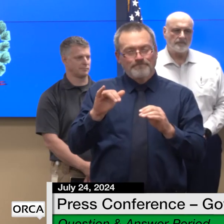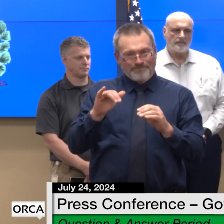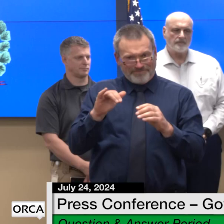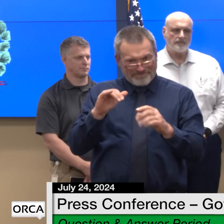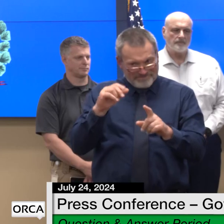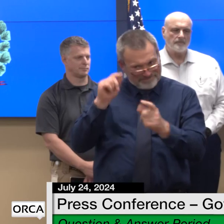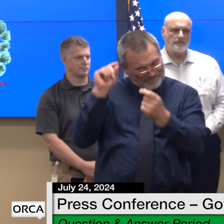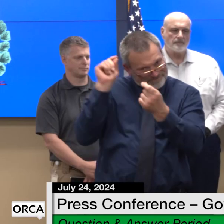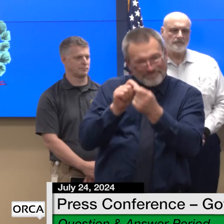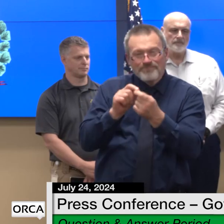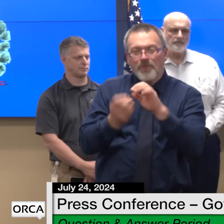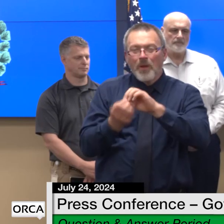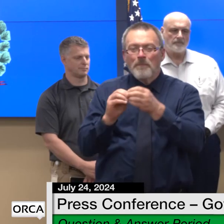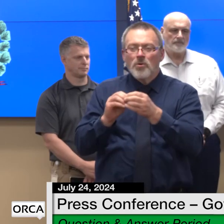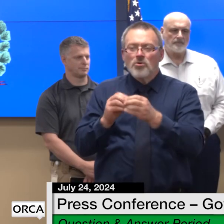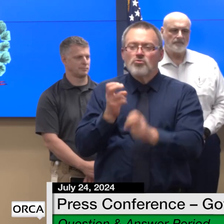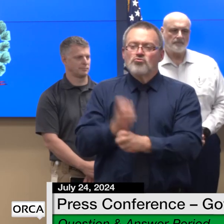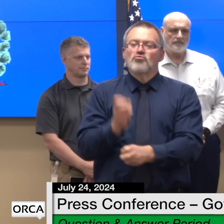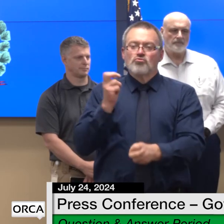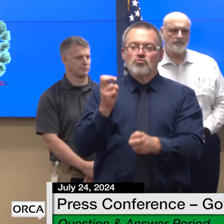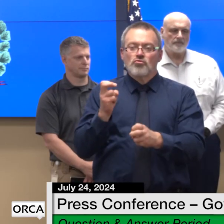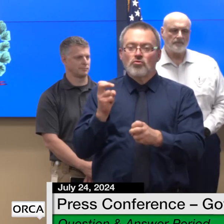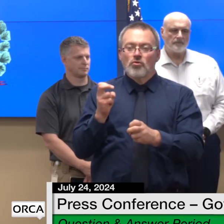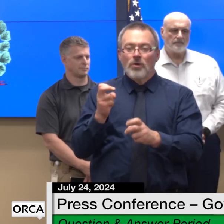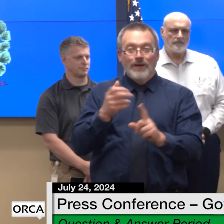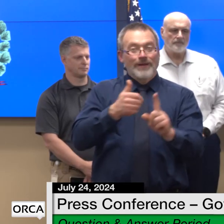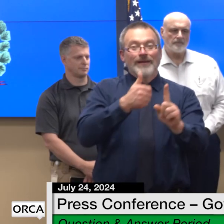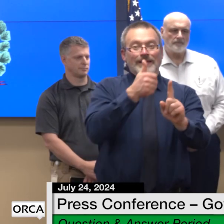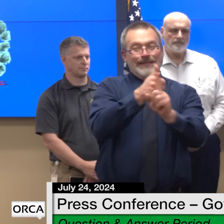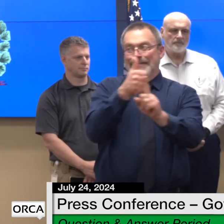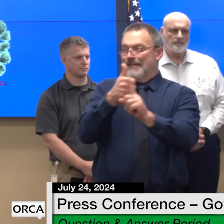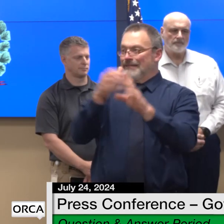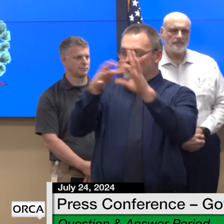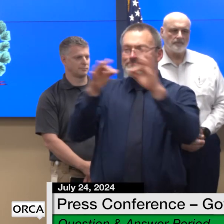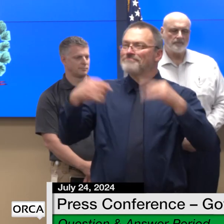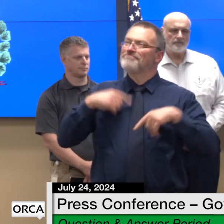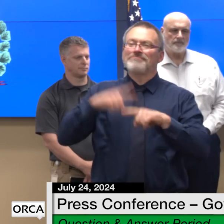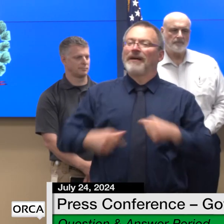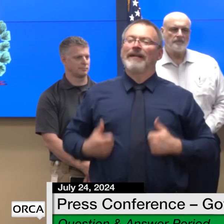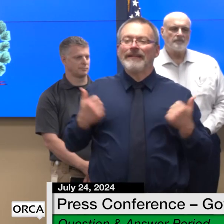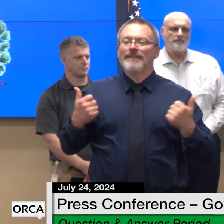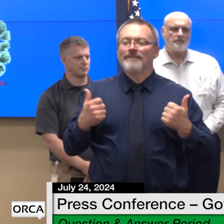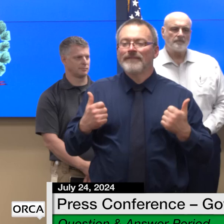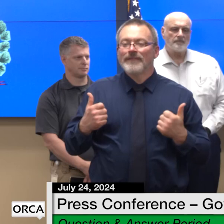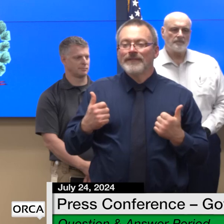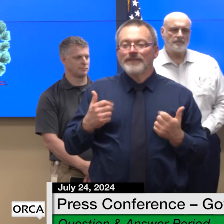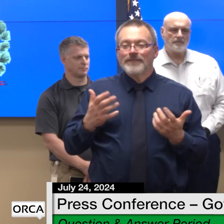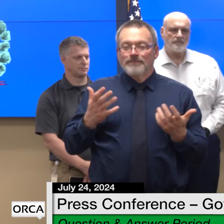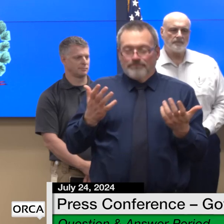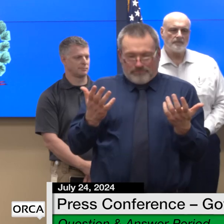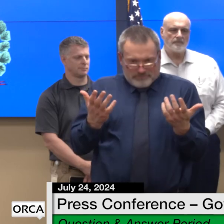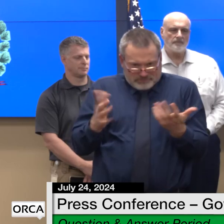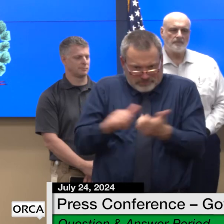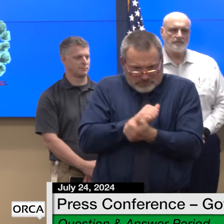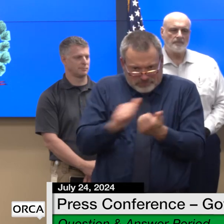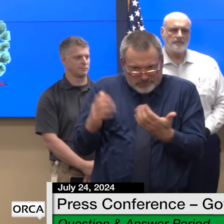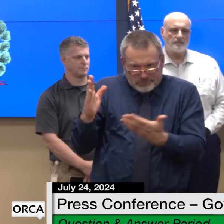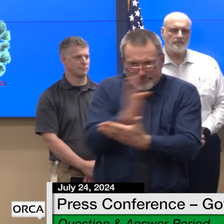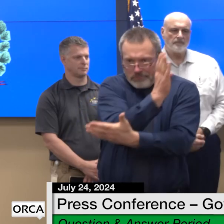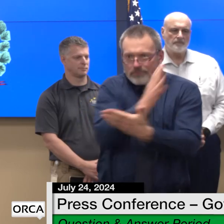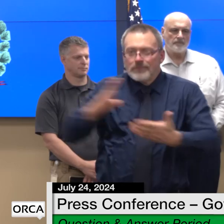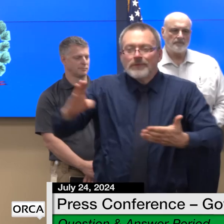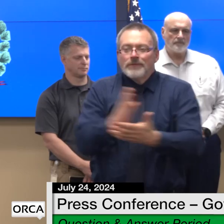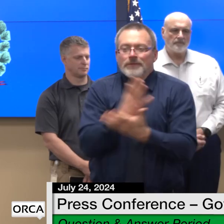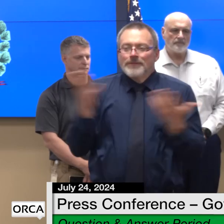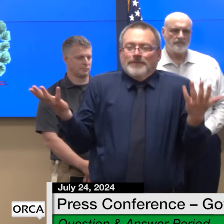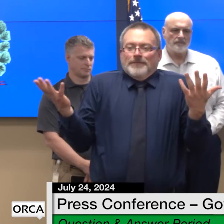because self-reports of uninhabitable or of severe damage is an undefined term. It's whatever somebody